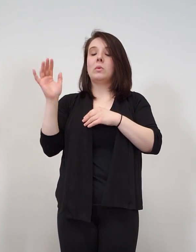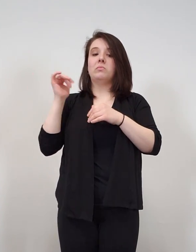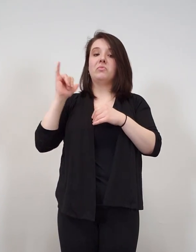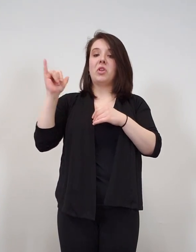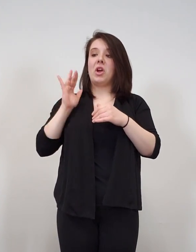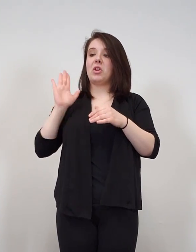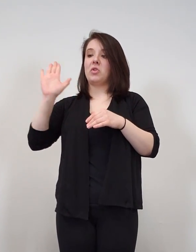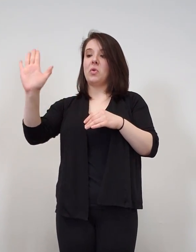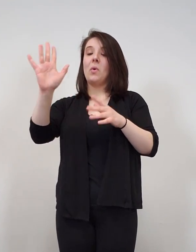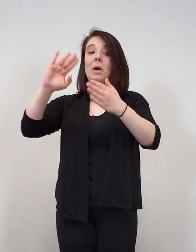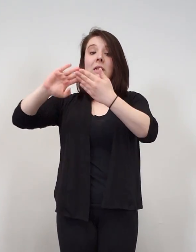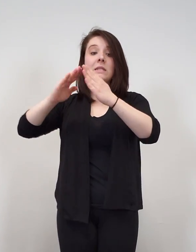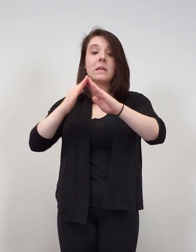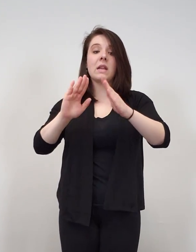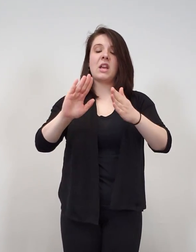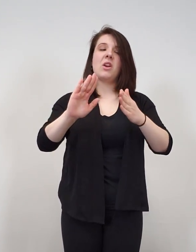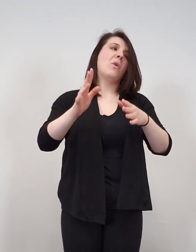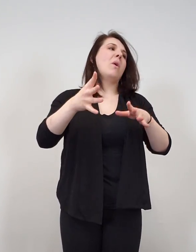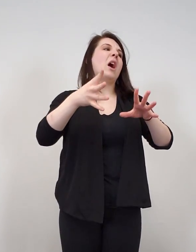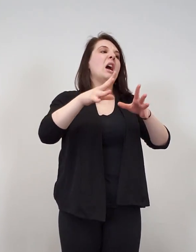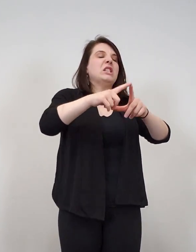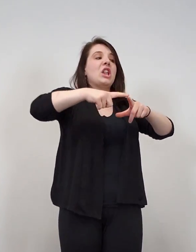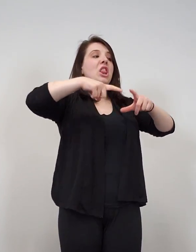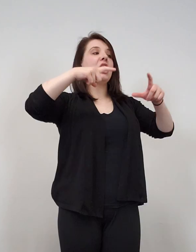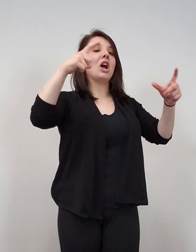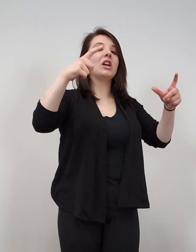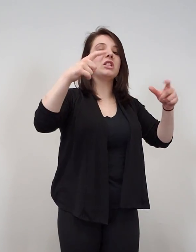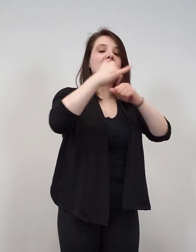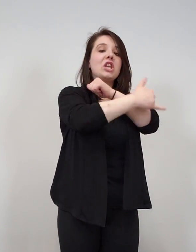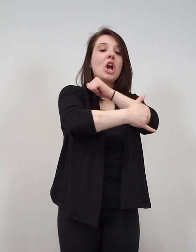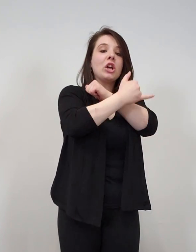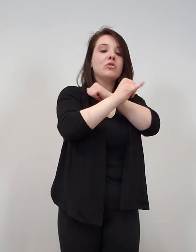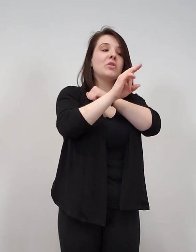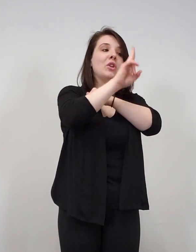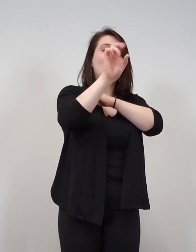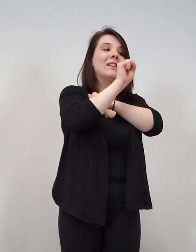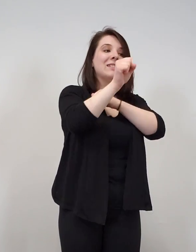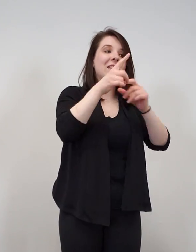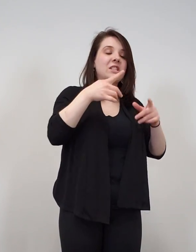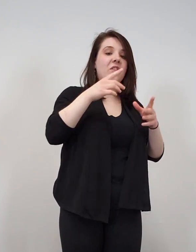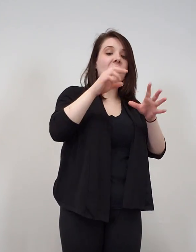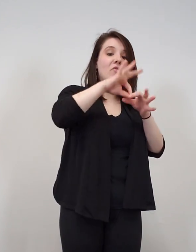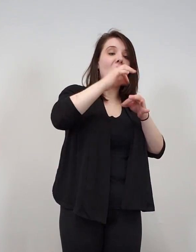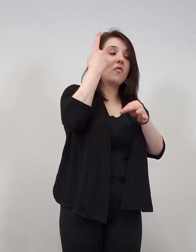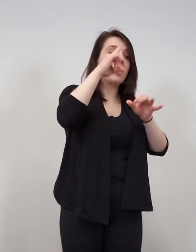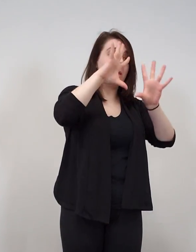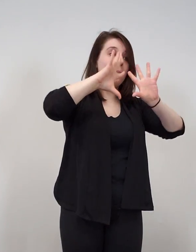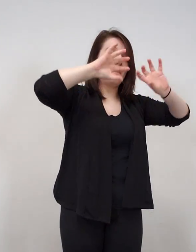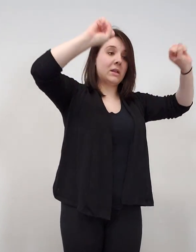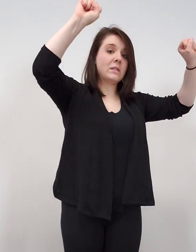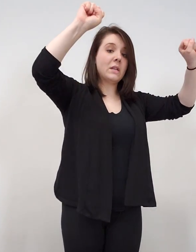for representatives to go for you and represent your feelings and views.